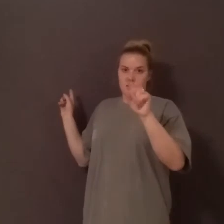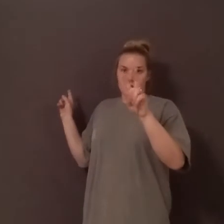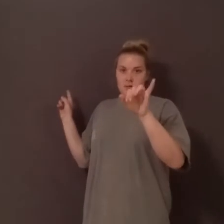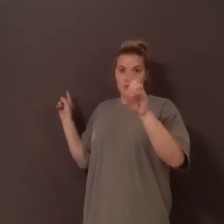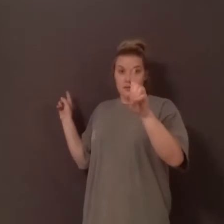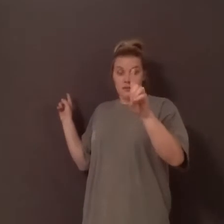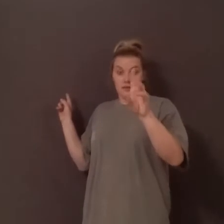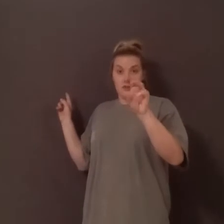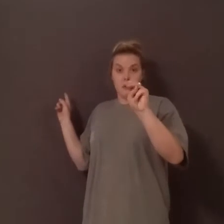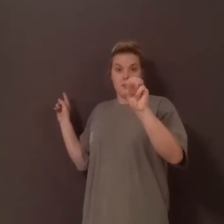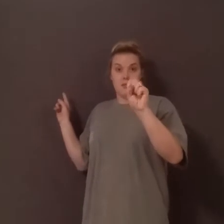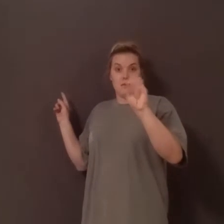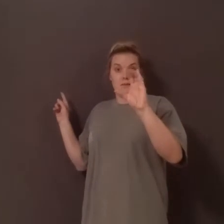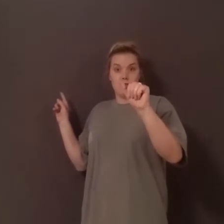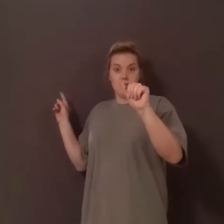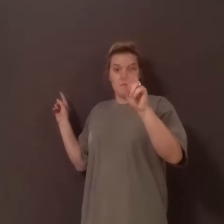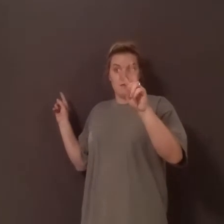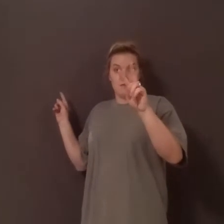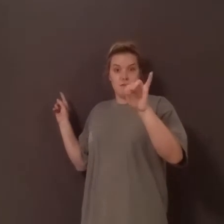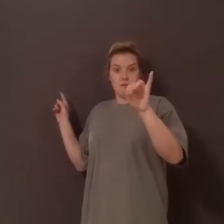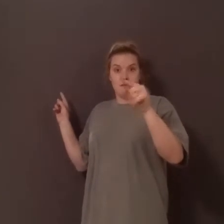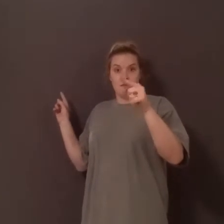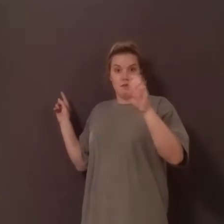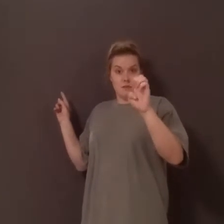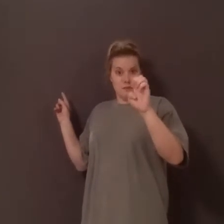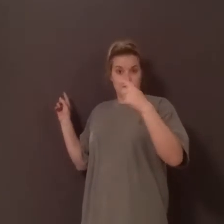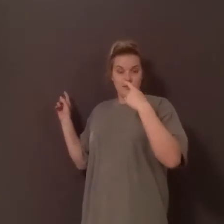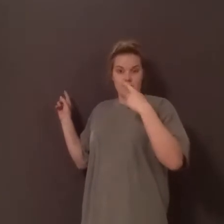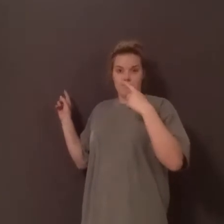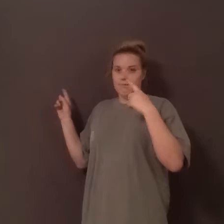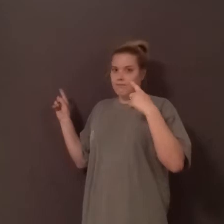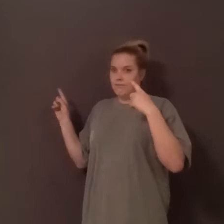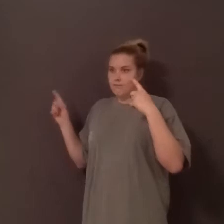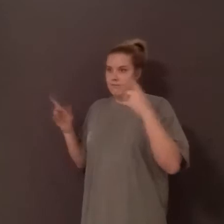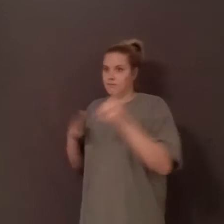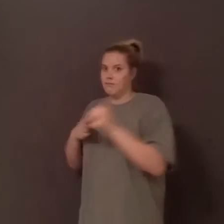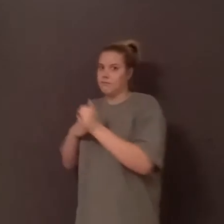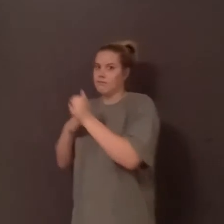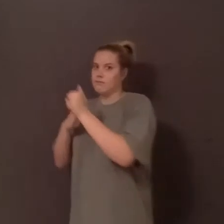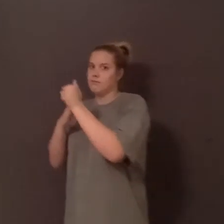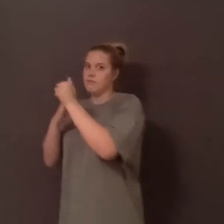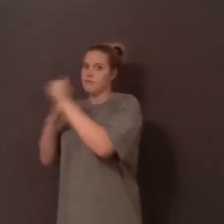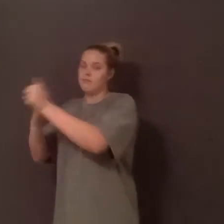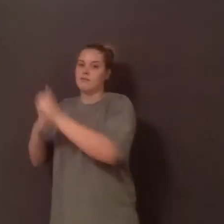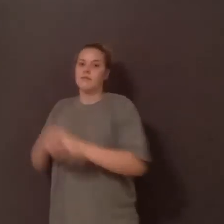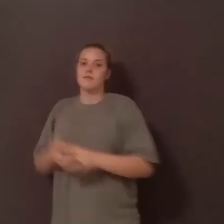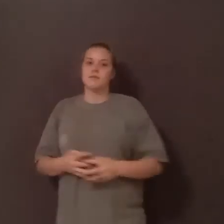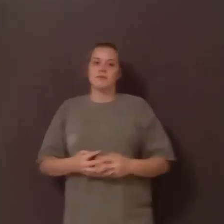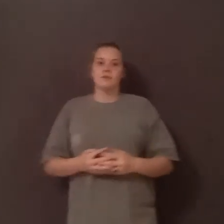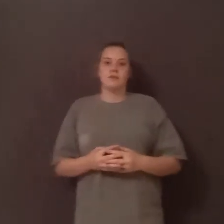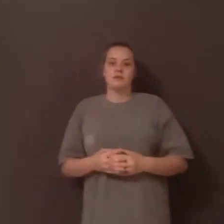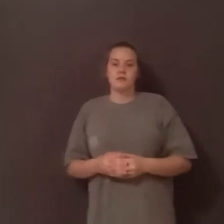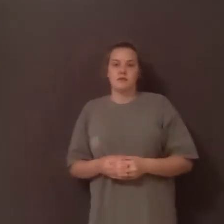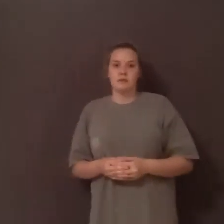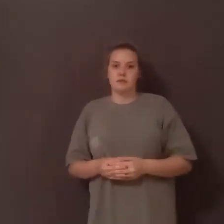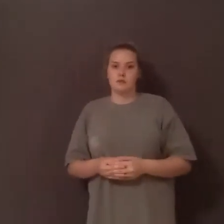run Scientology ever since, and done so, according to his critics, in an increasingly unpredictable